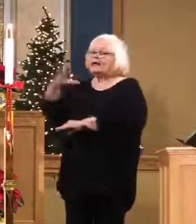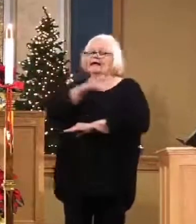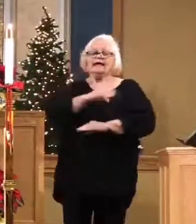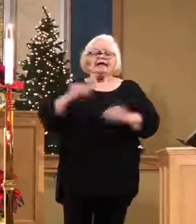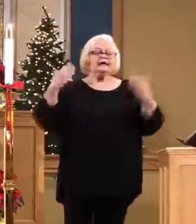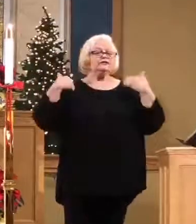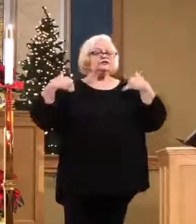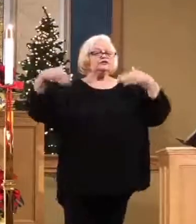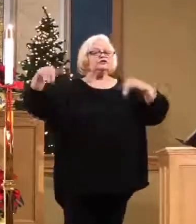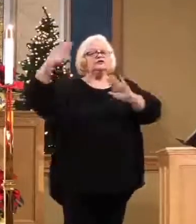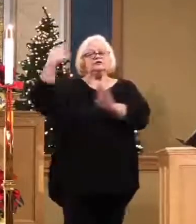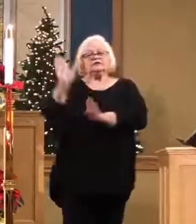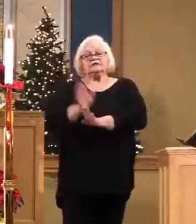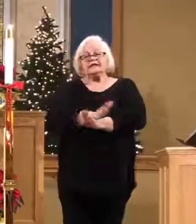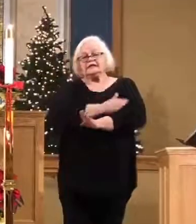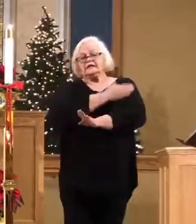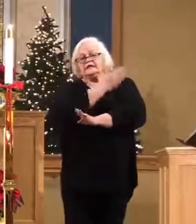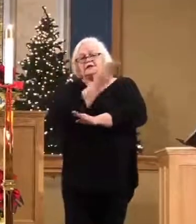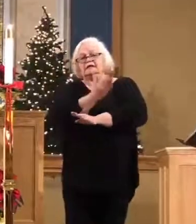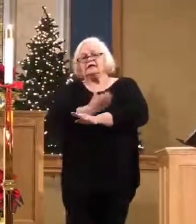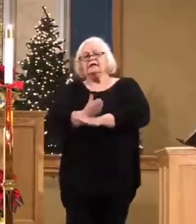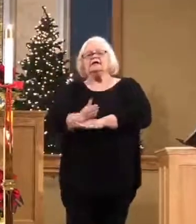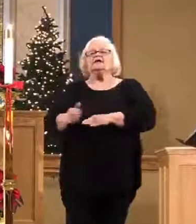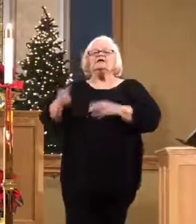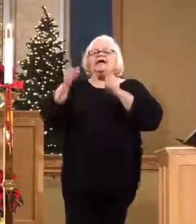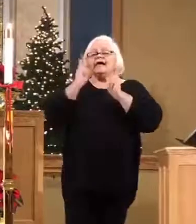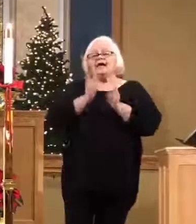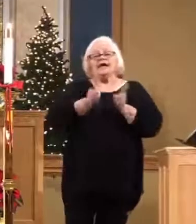and angels sing.